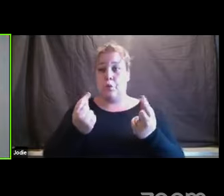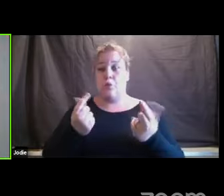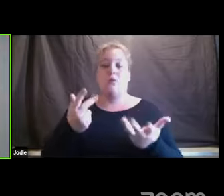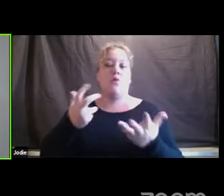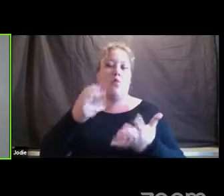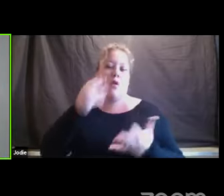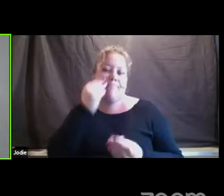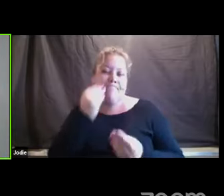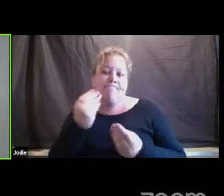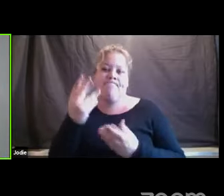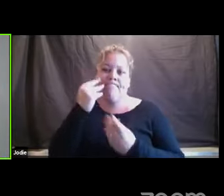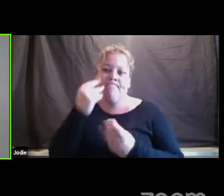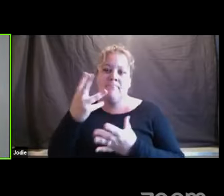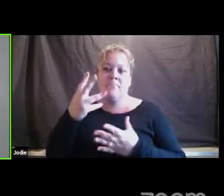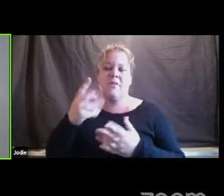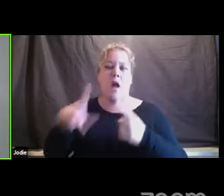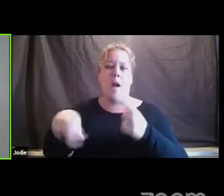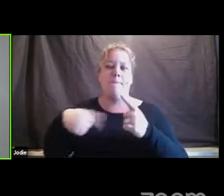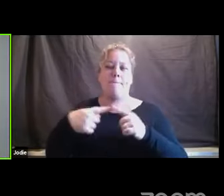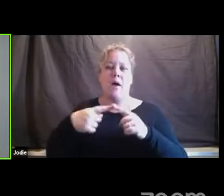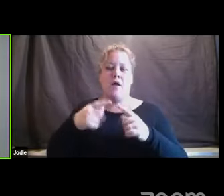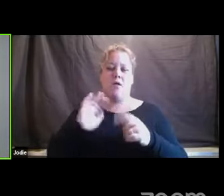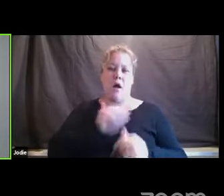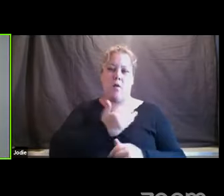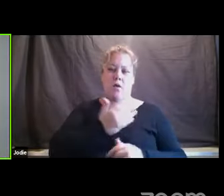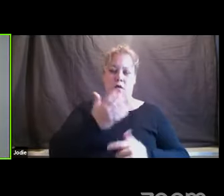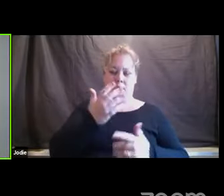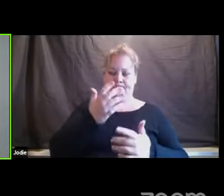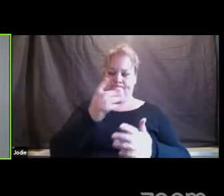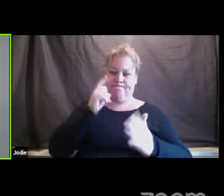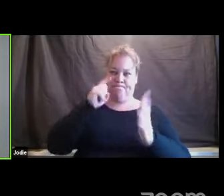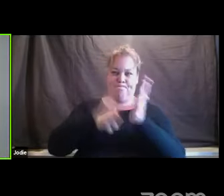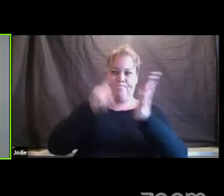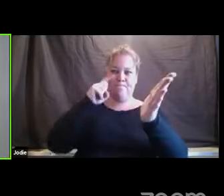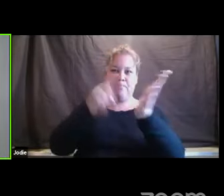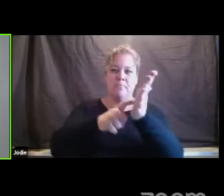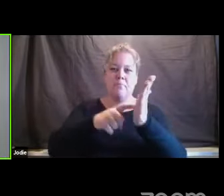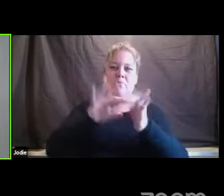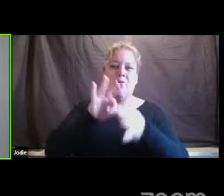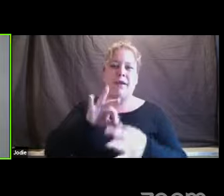information about the trends that we're seeing, as well as some of the